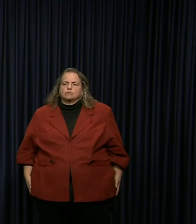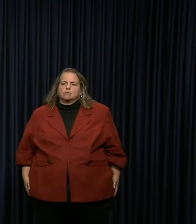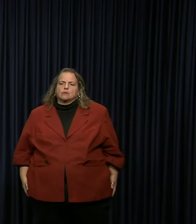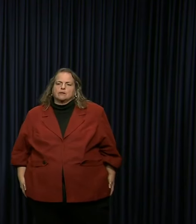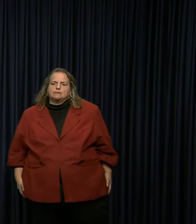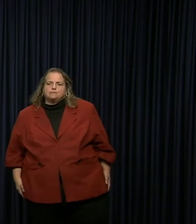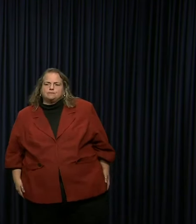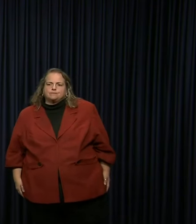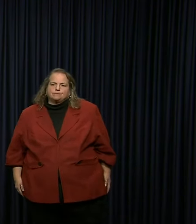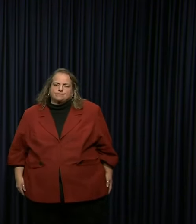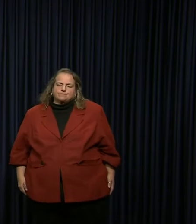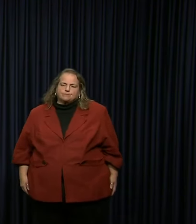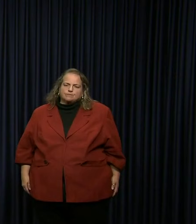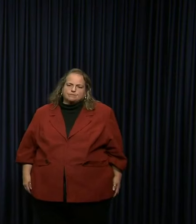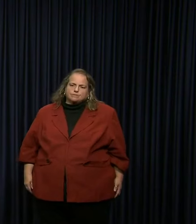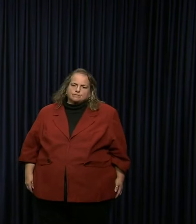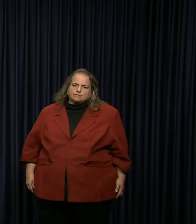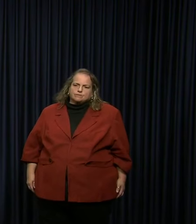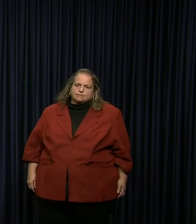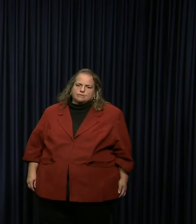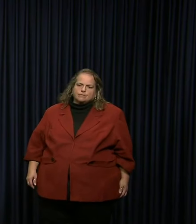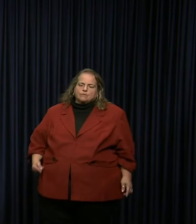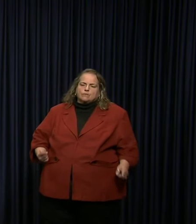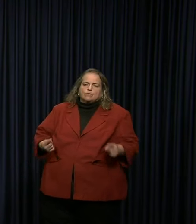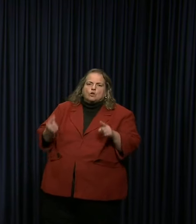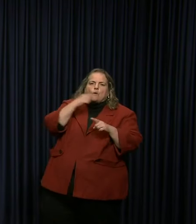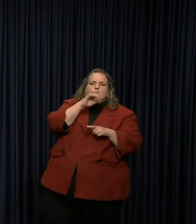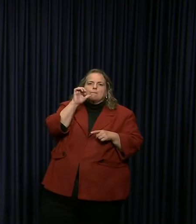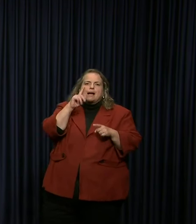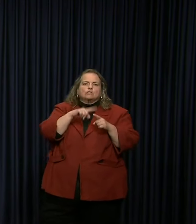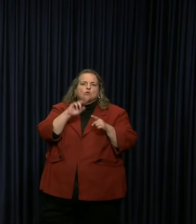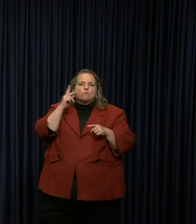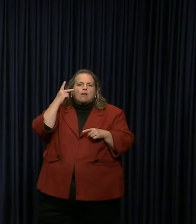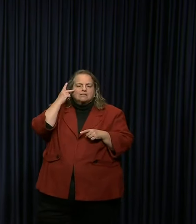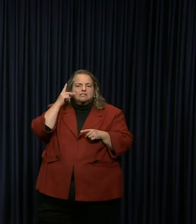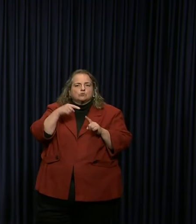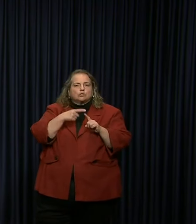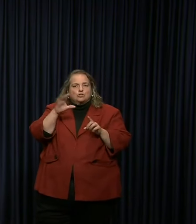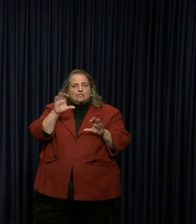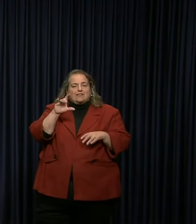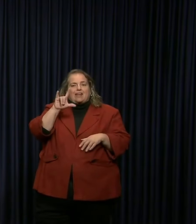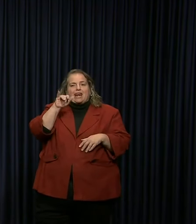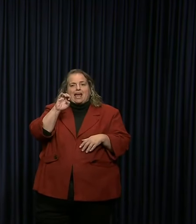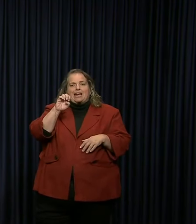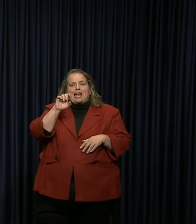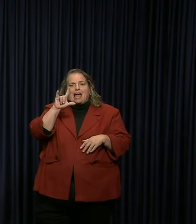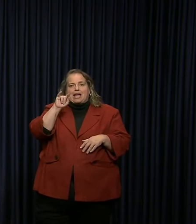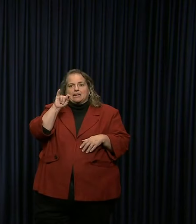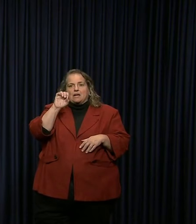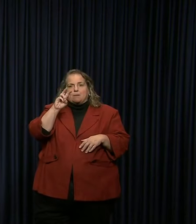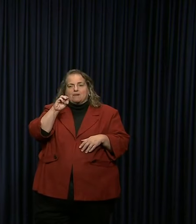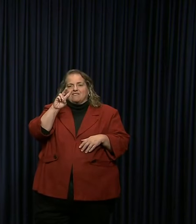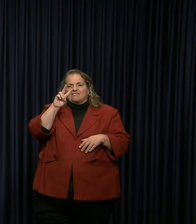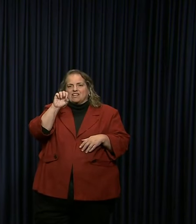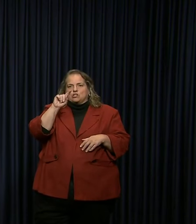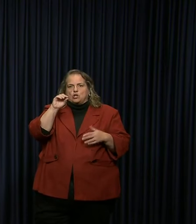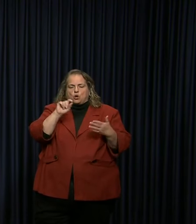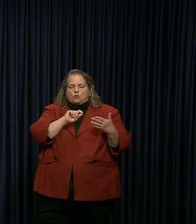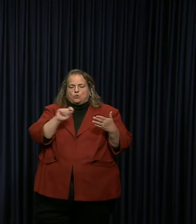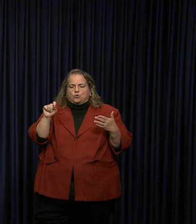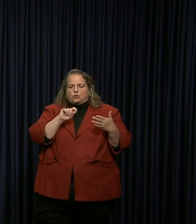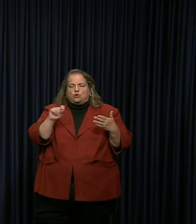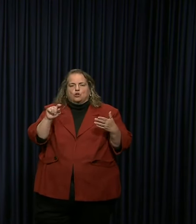to politics, when you did the line item veto for HB 351 yesterday, it took out the reference to